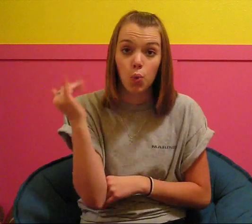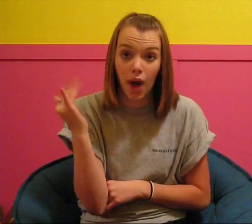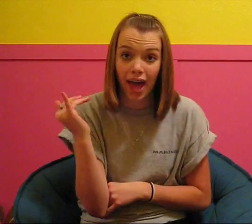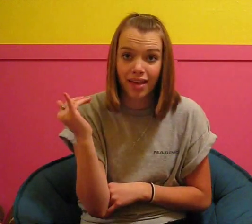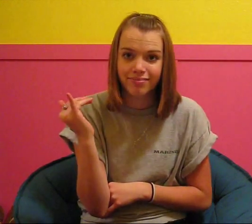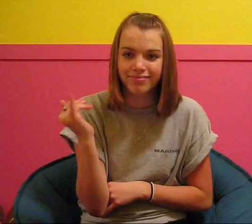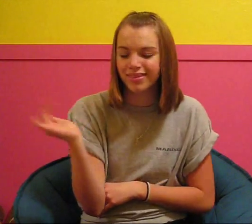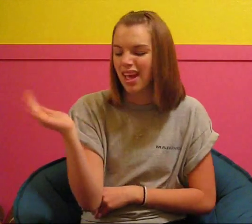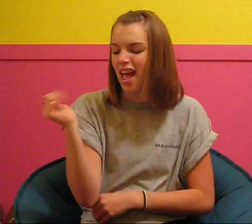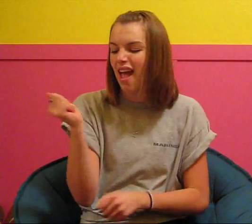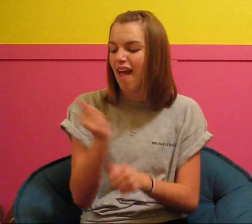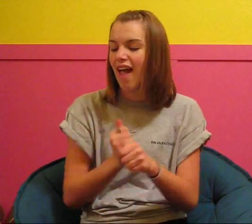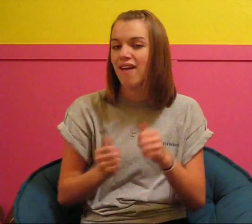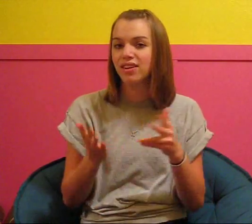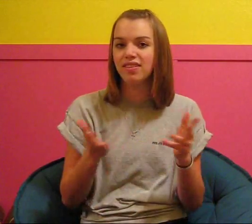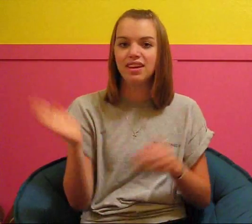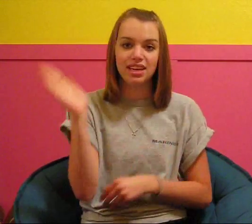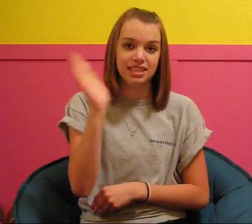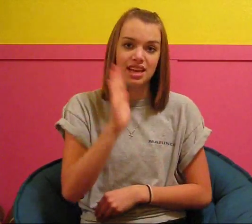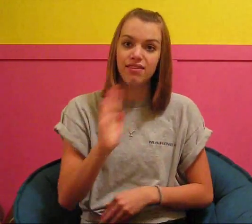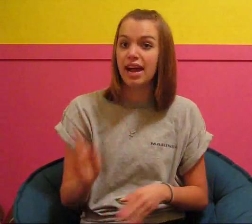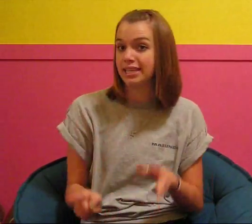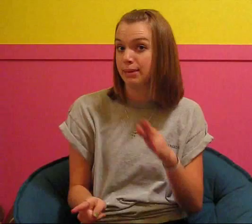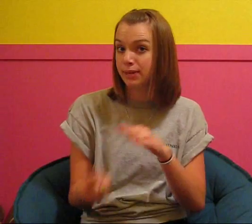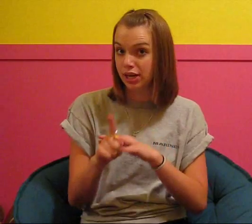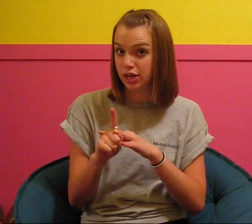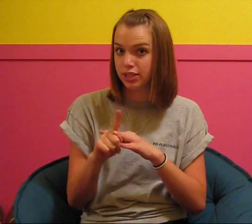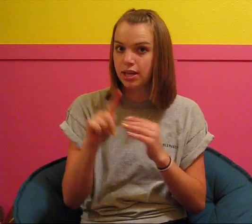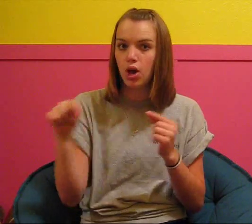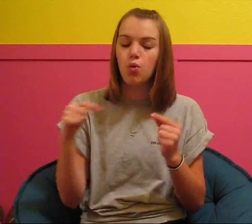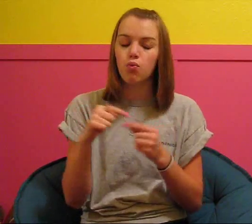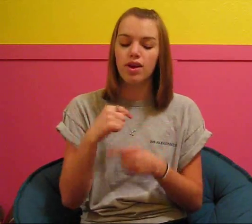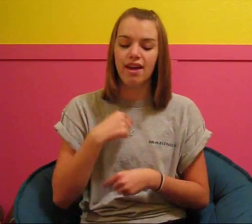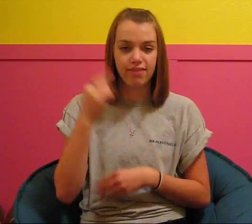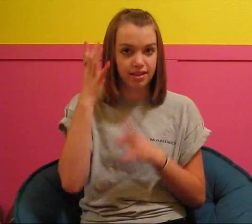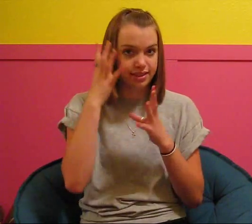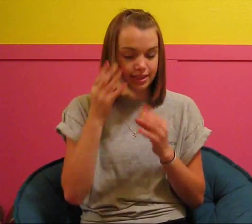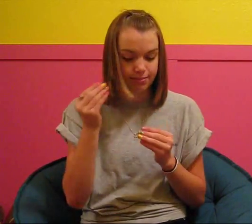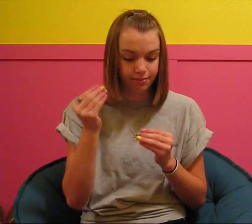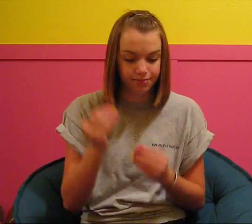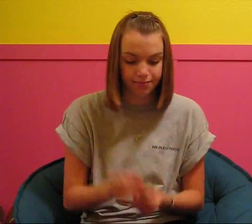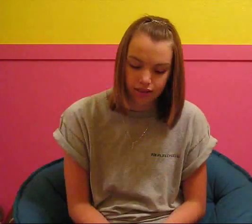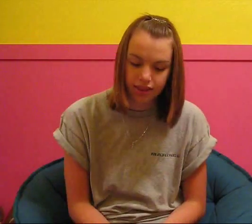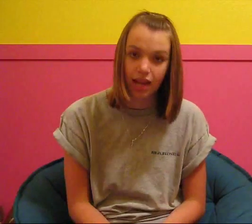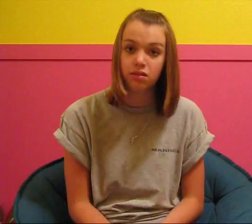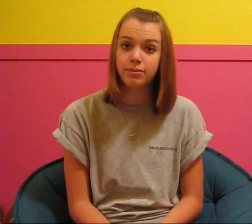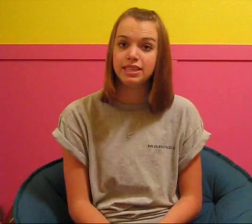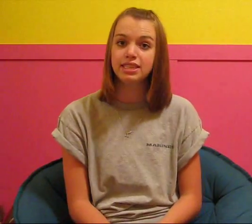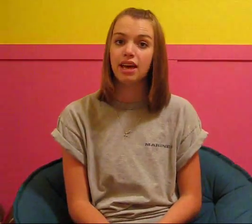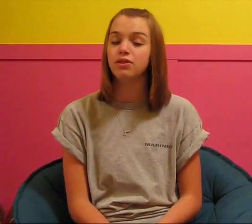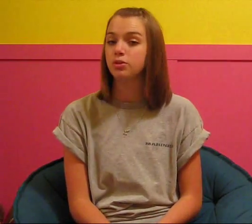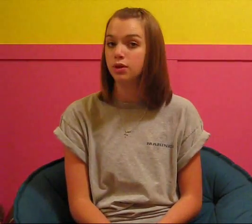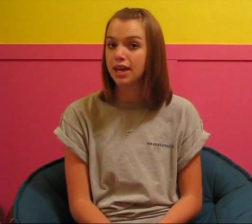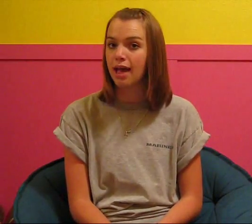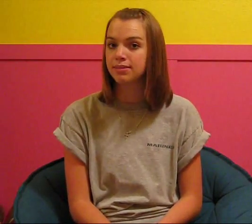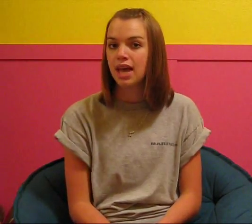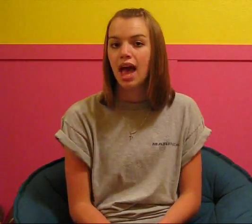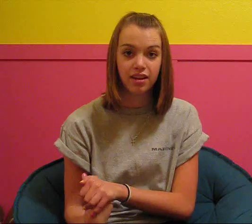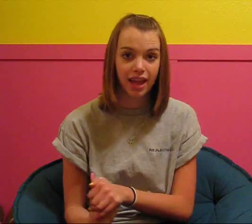Why? Everything is never as it appears when I fall asleep. Then it repeats itself two more times. Time a